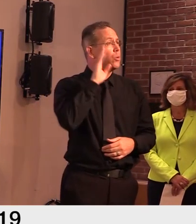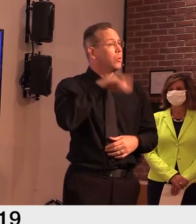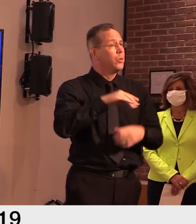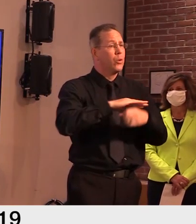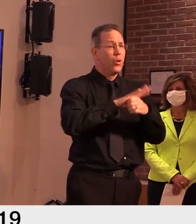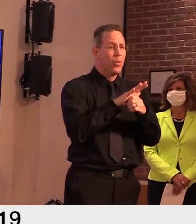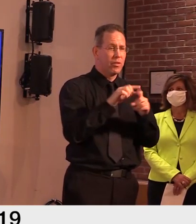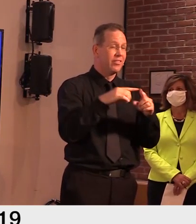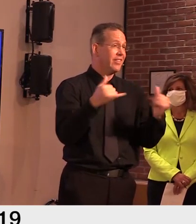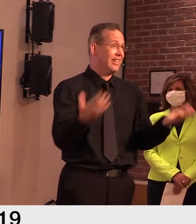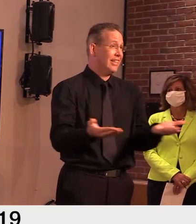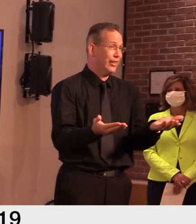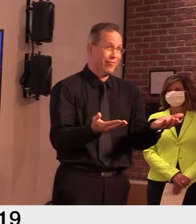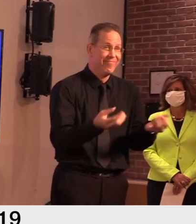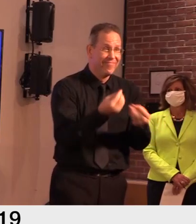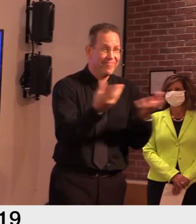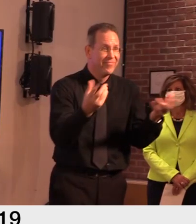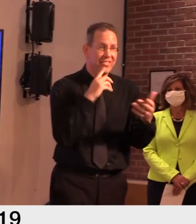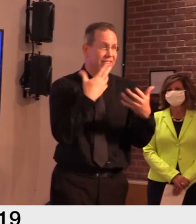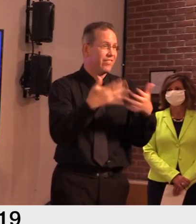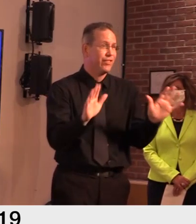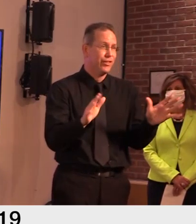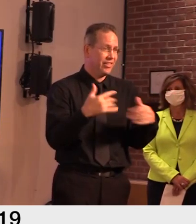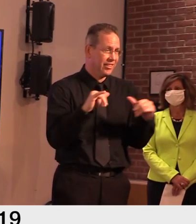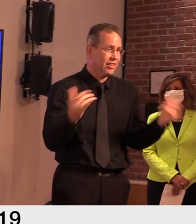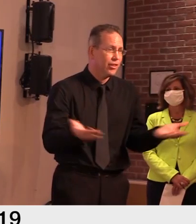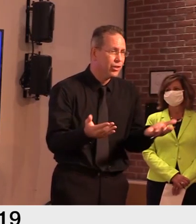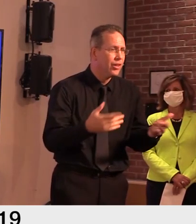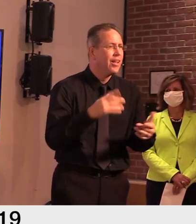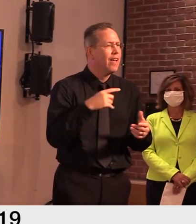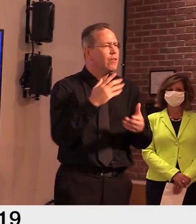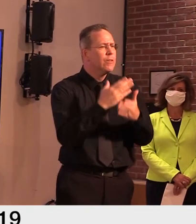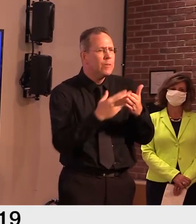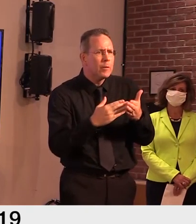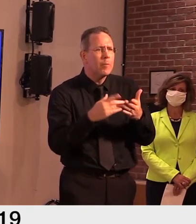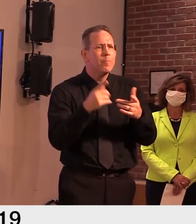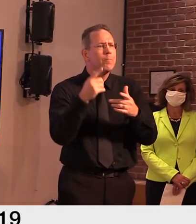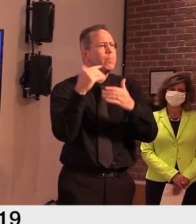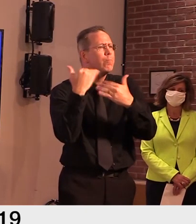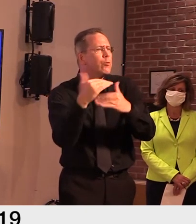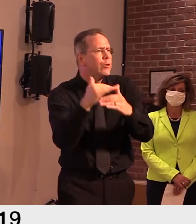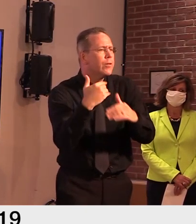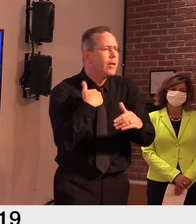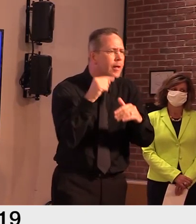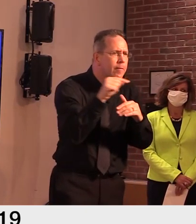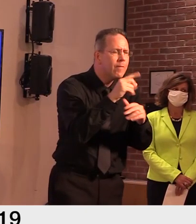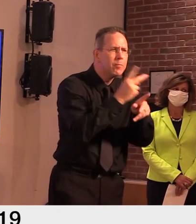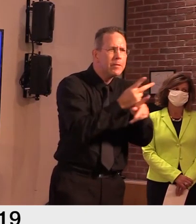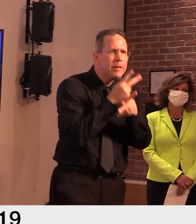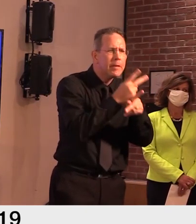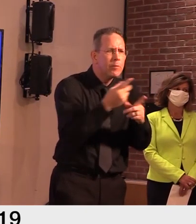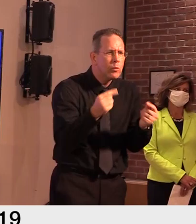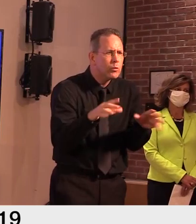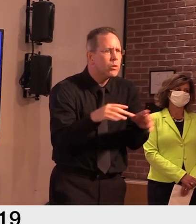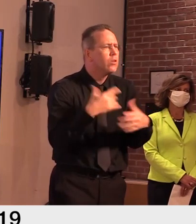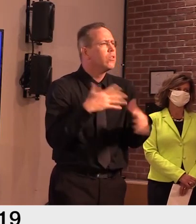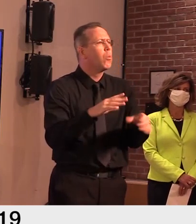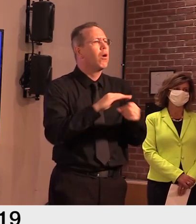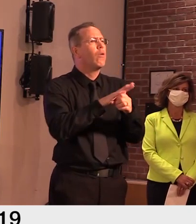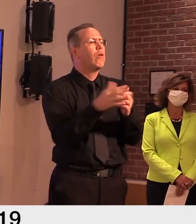events. And then Commissioner Pichek will present our latest modeling and research data. We